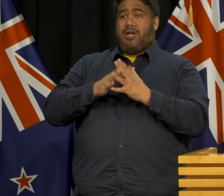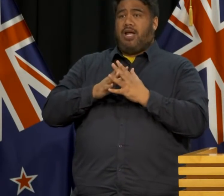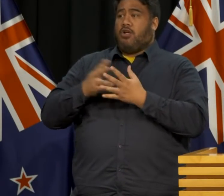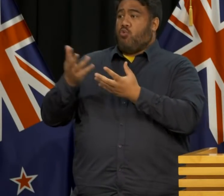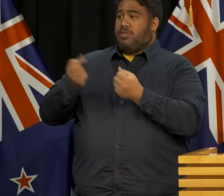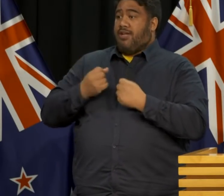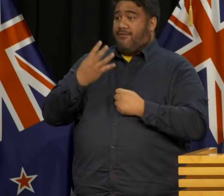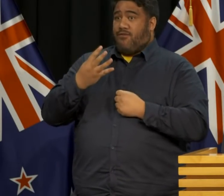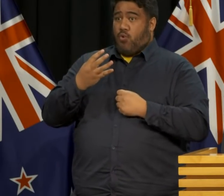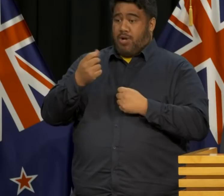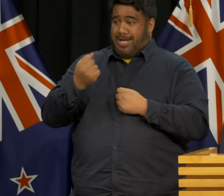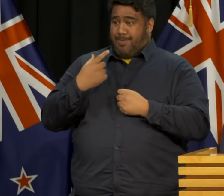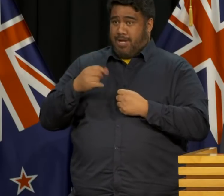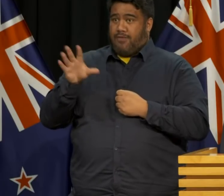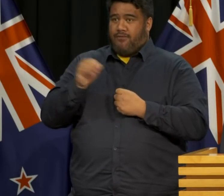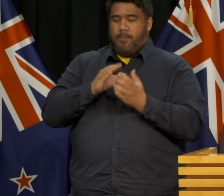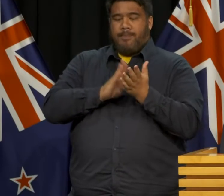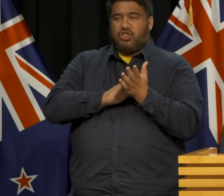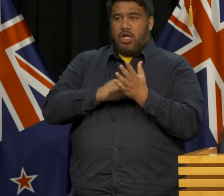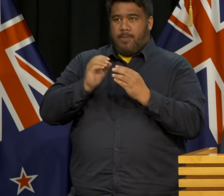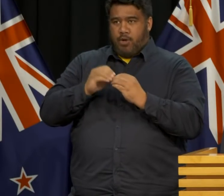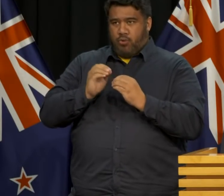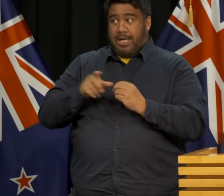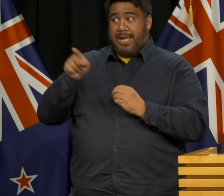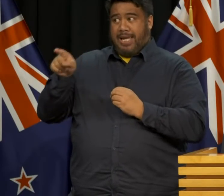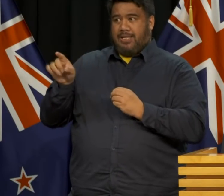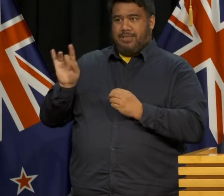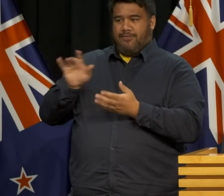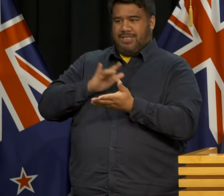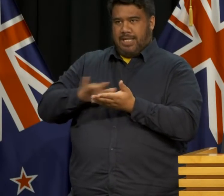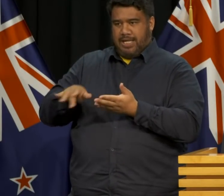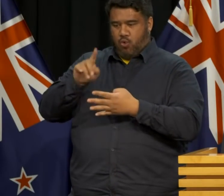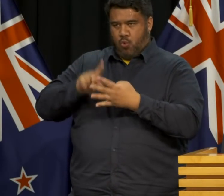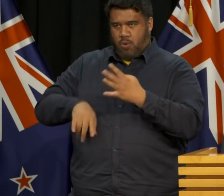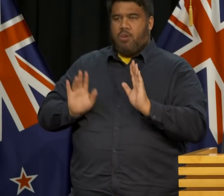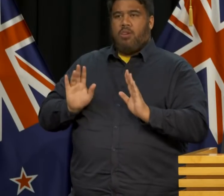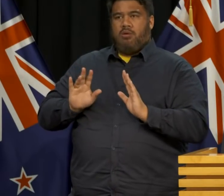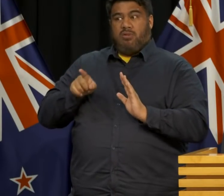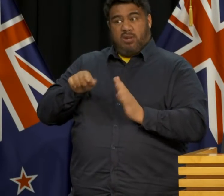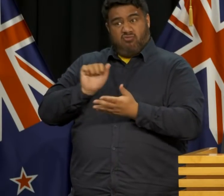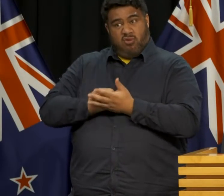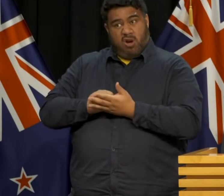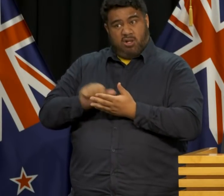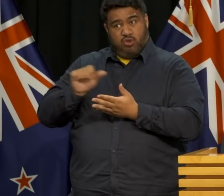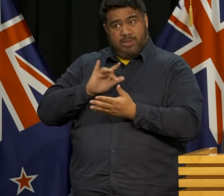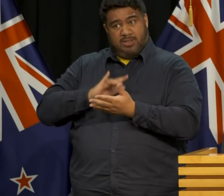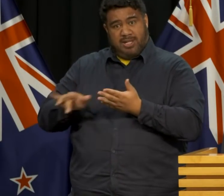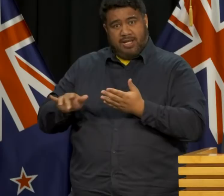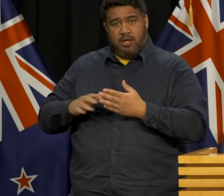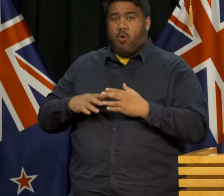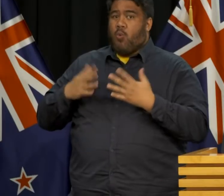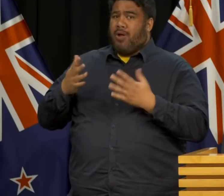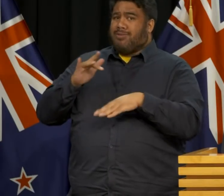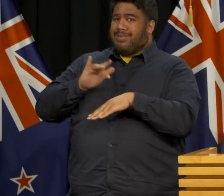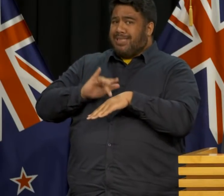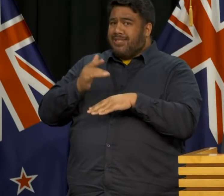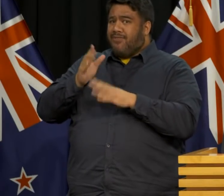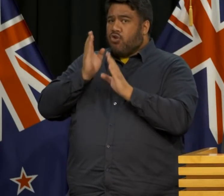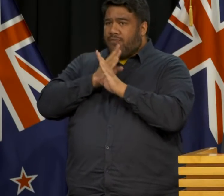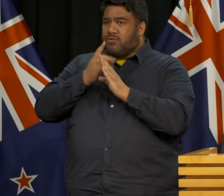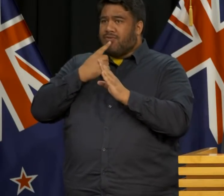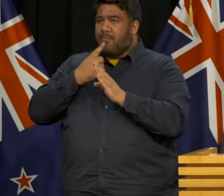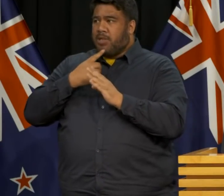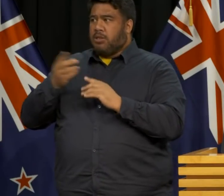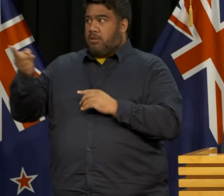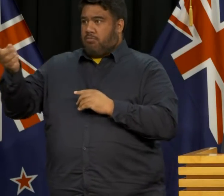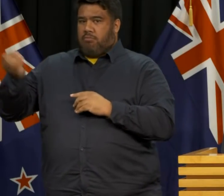emails he received from Vogue? I think if information that is sensitive and confidential is being supplied to